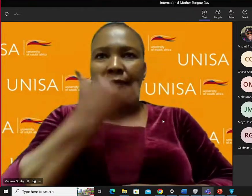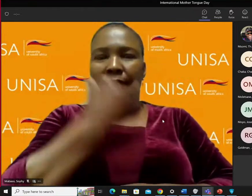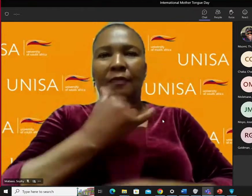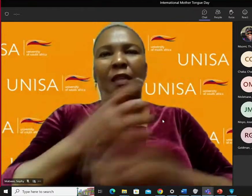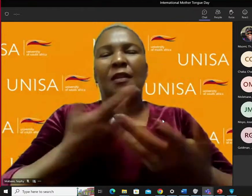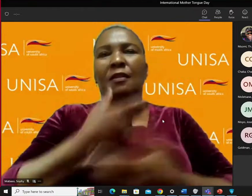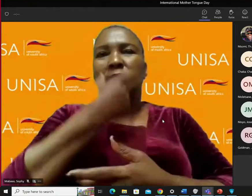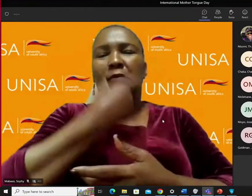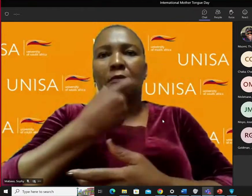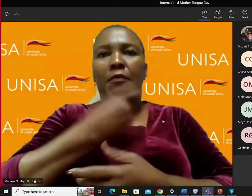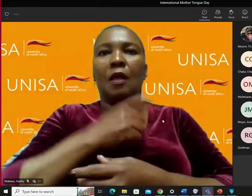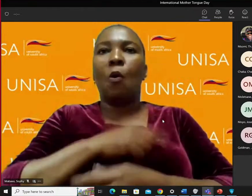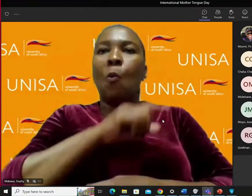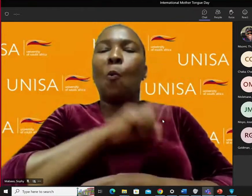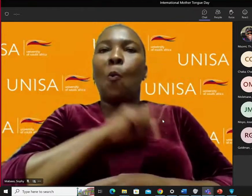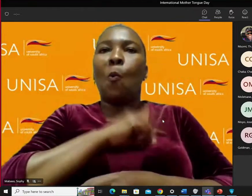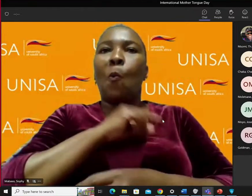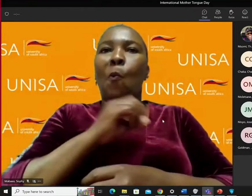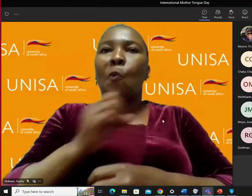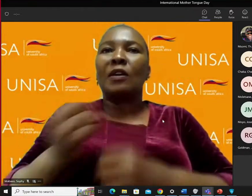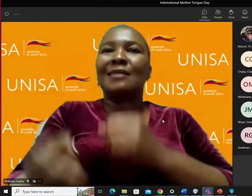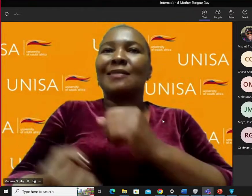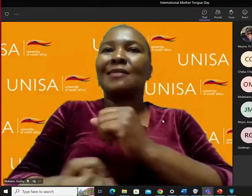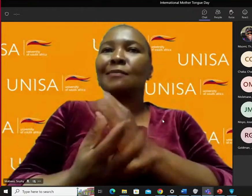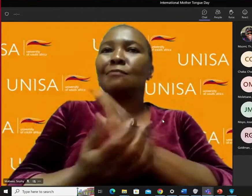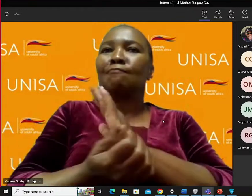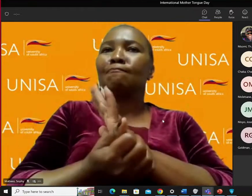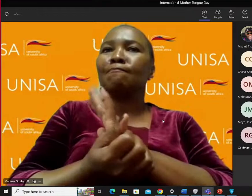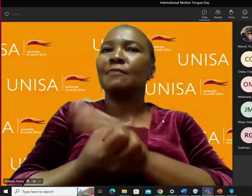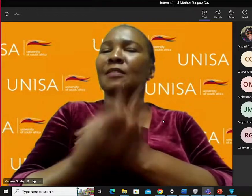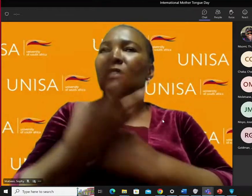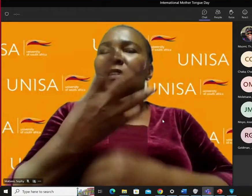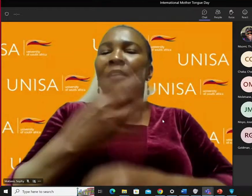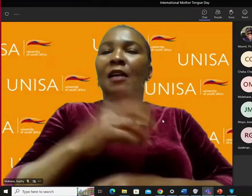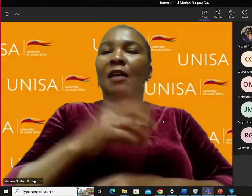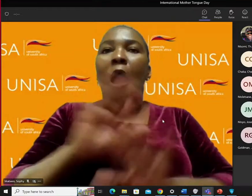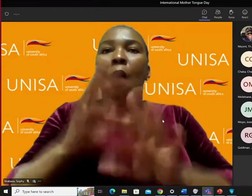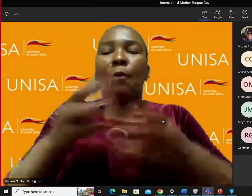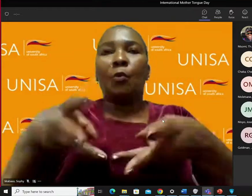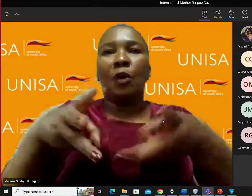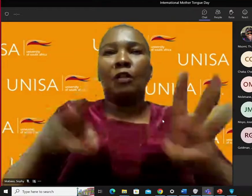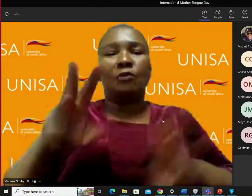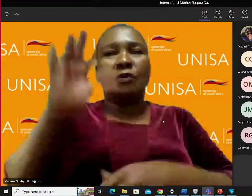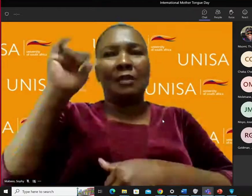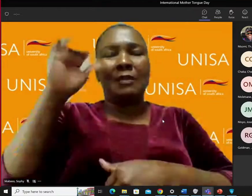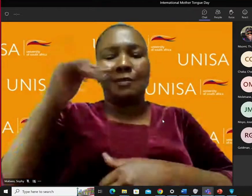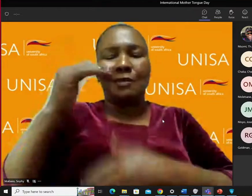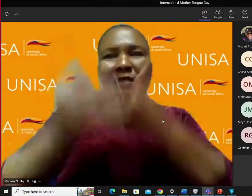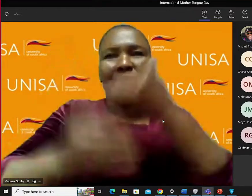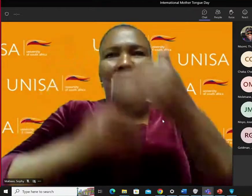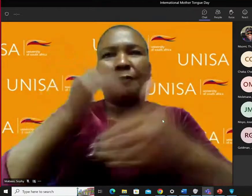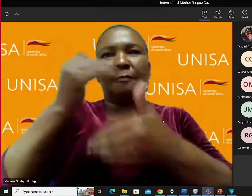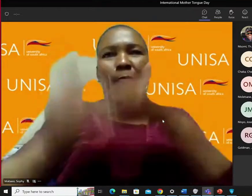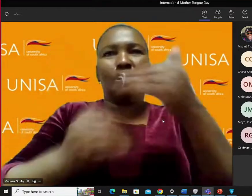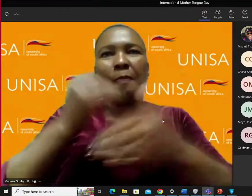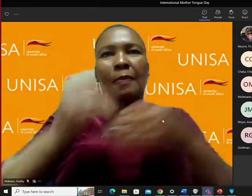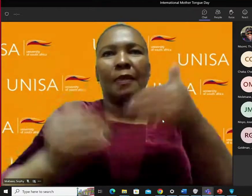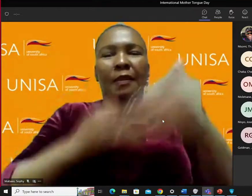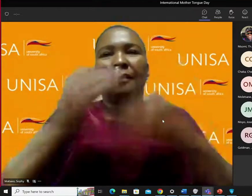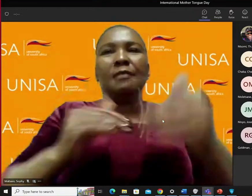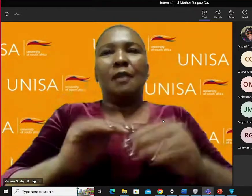rainbow can come out again. So How Many Ways Can You Say Goodbye? The journey continues with the child who first learned how to say